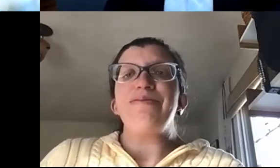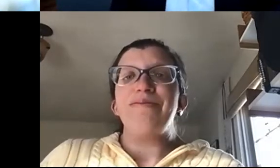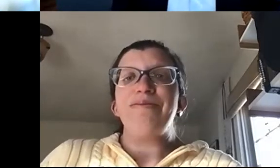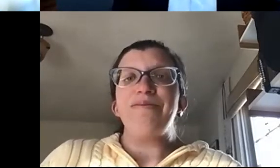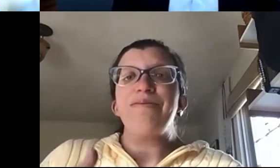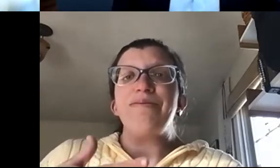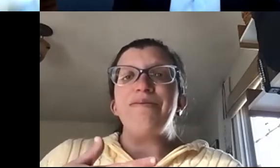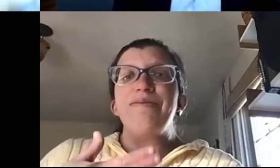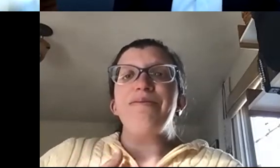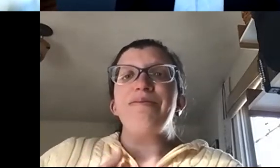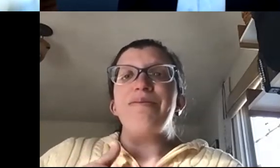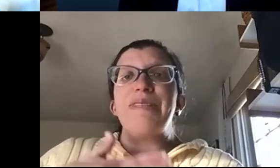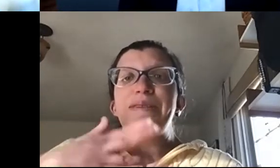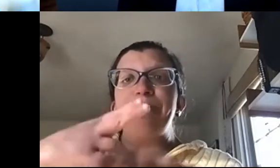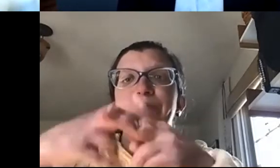Deaf,